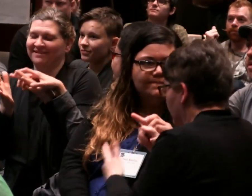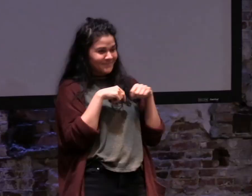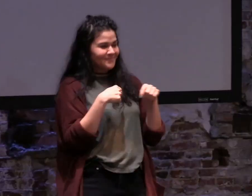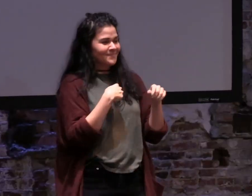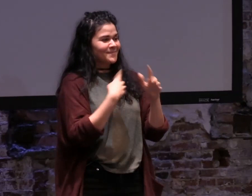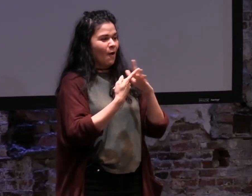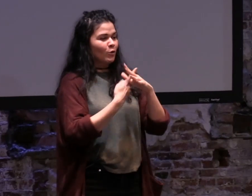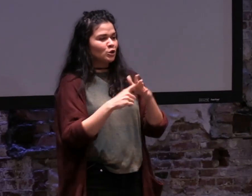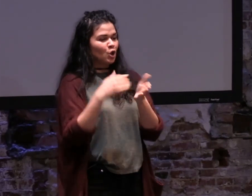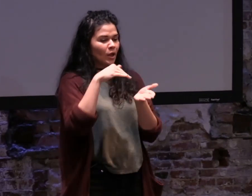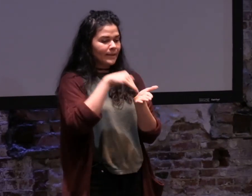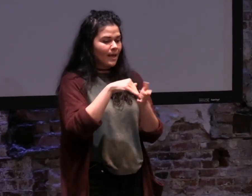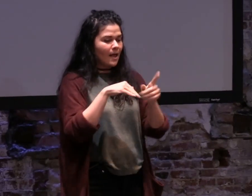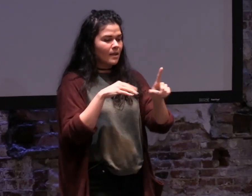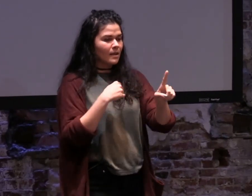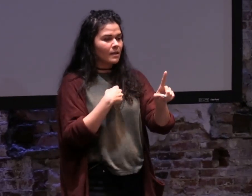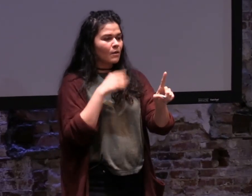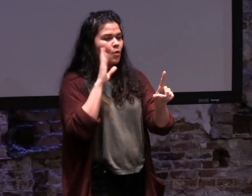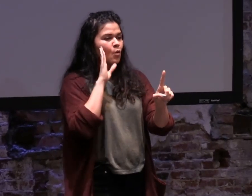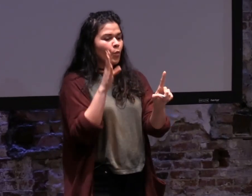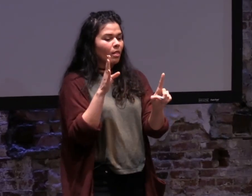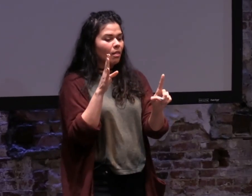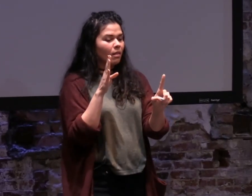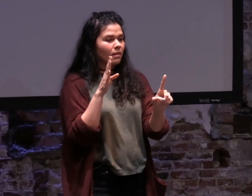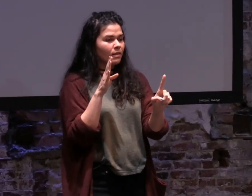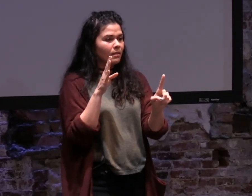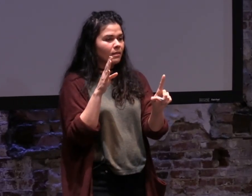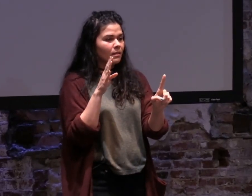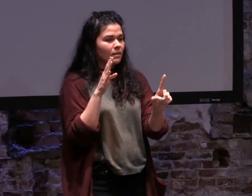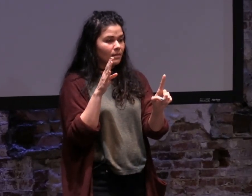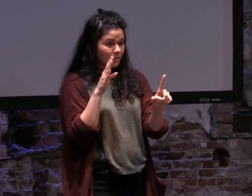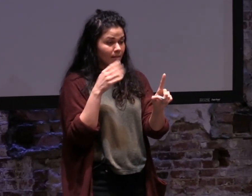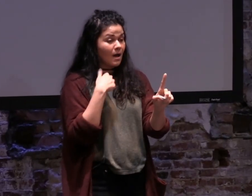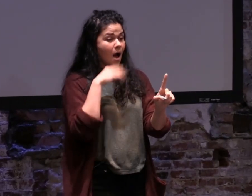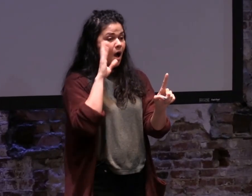Sure, that would be fine. Again,